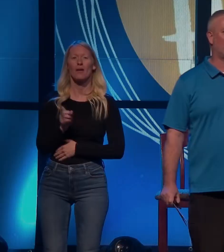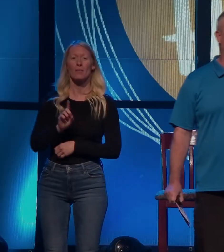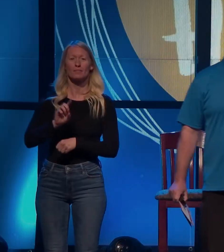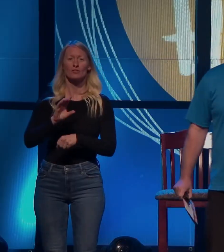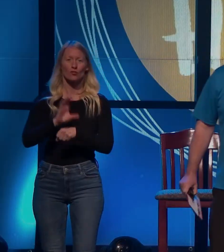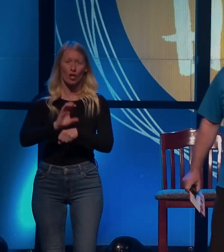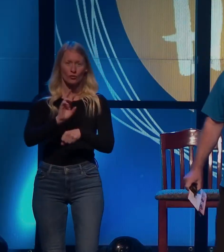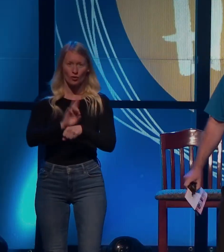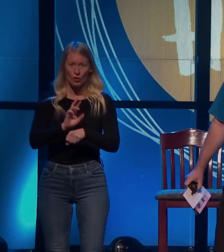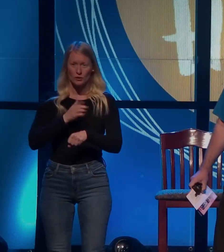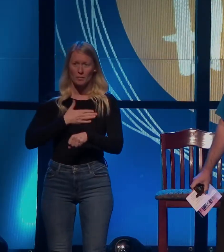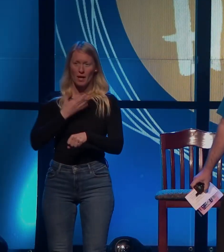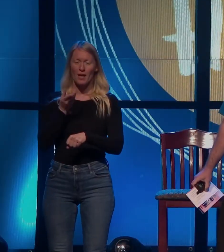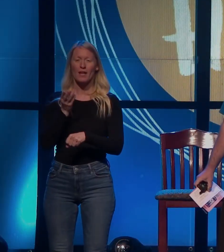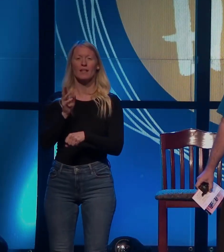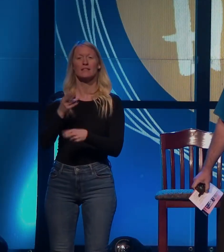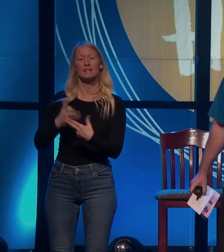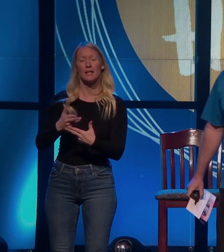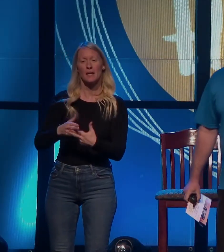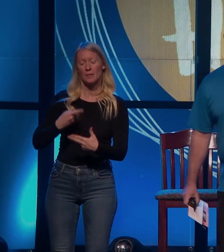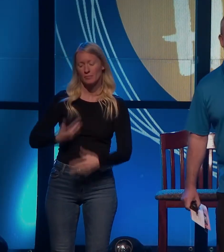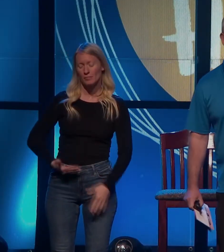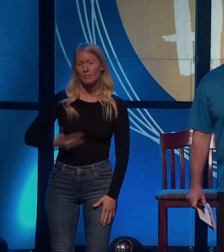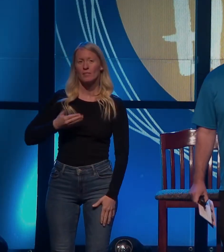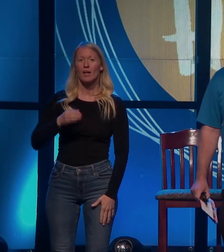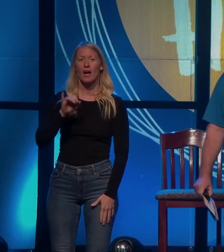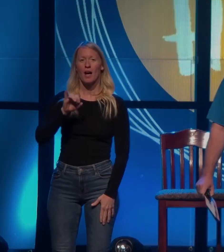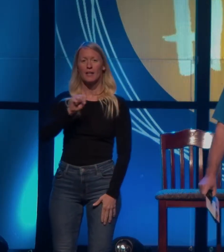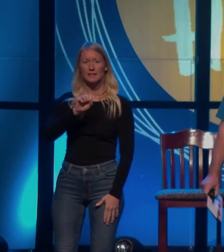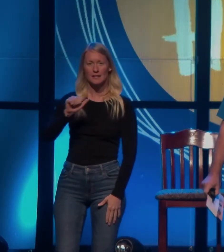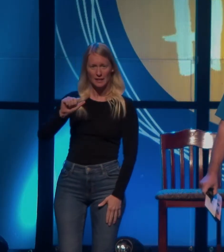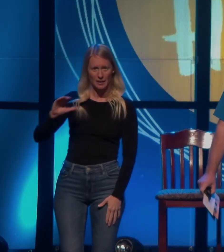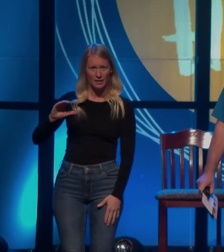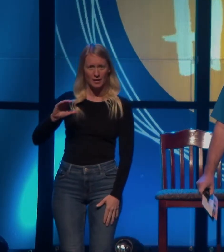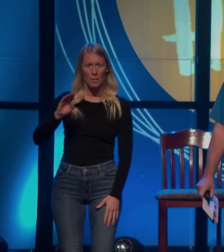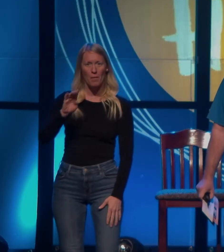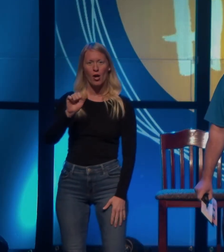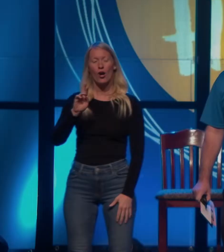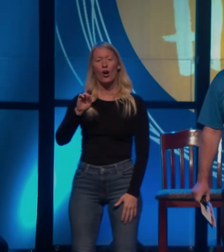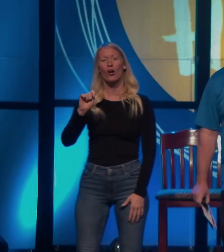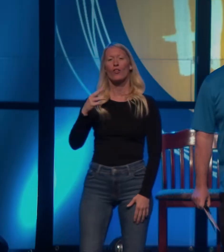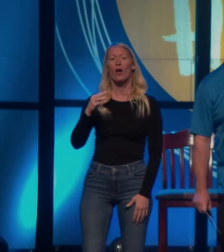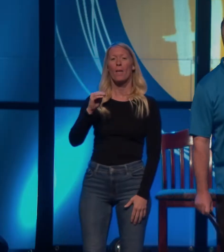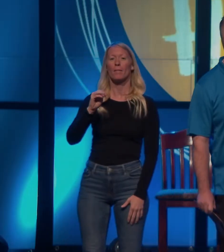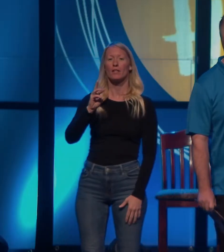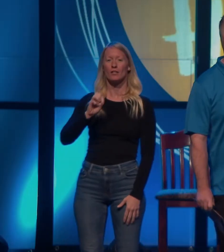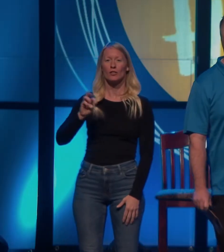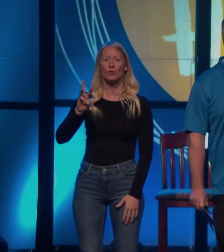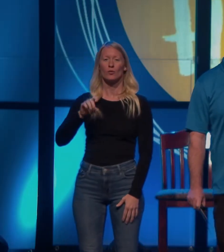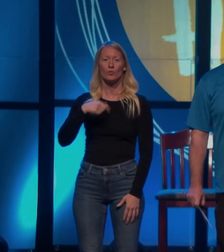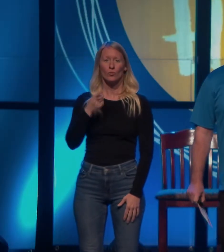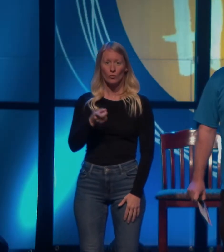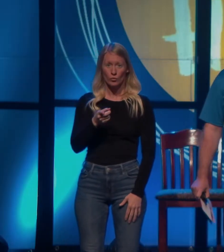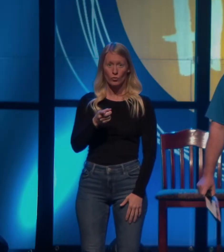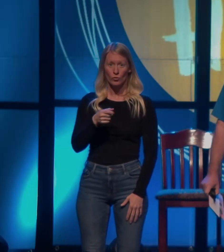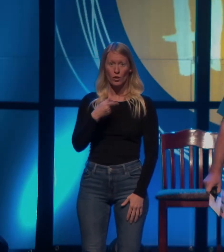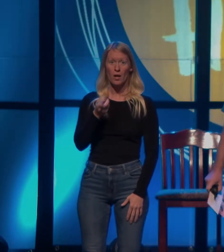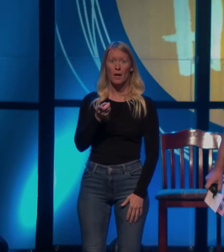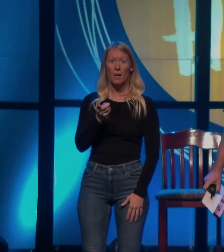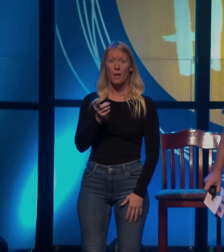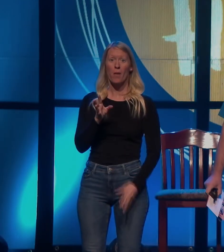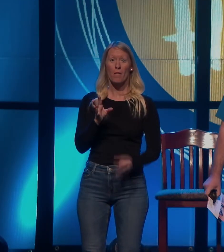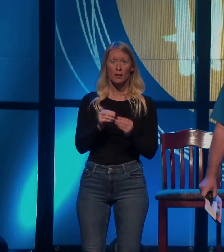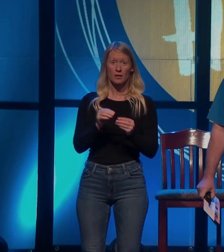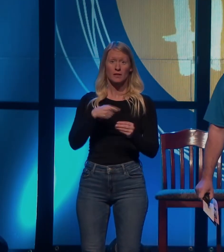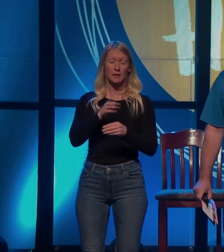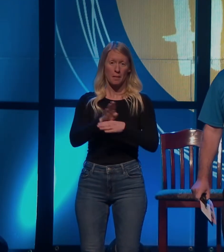Isaac Bartholomew, and in my normal everyday life, I'm a chief operating officer for a digital transformation and marketing company, and